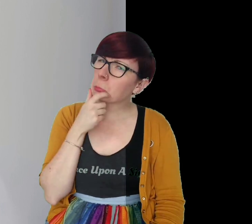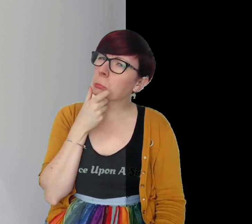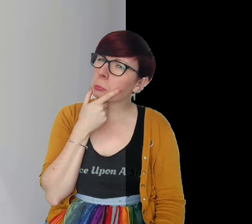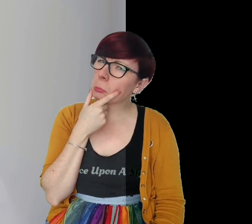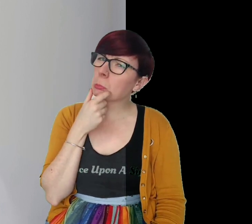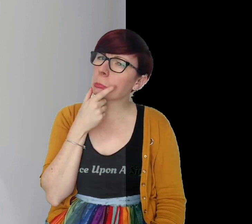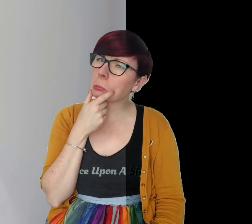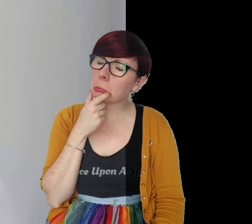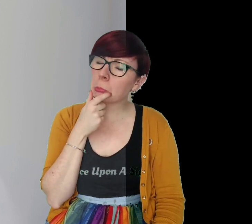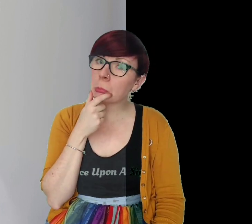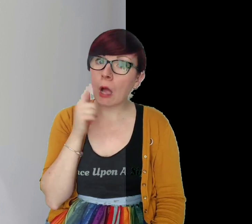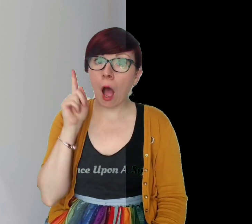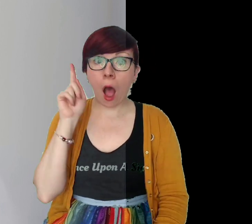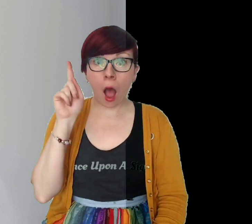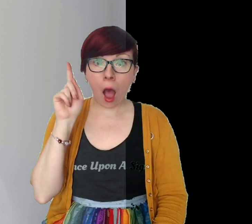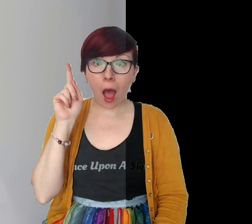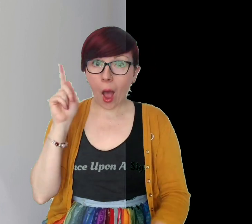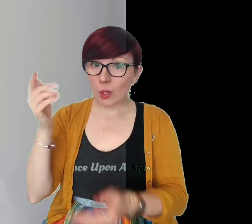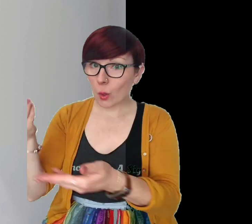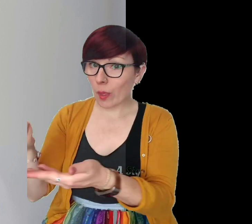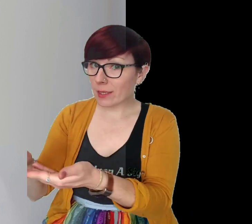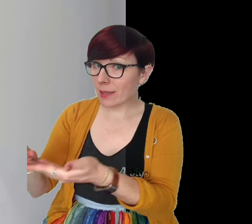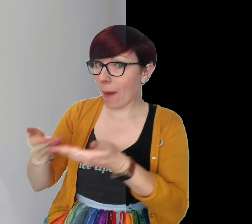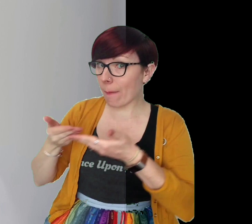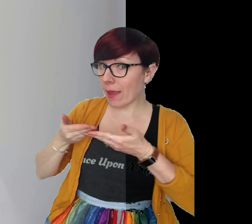hard and sent me a